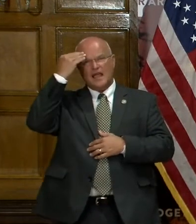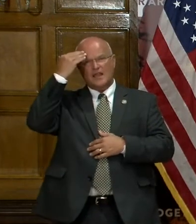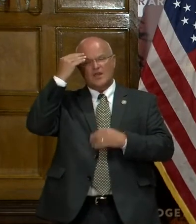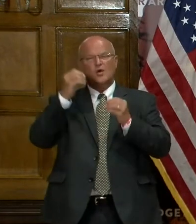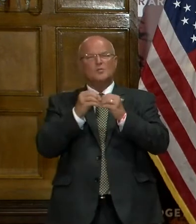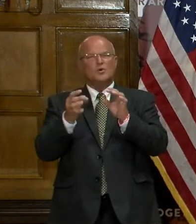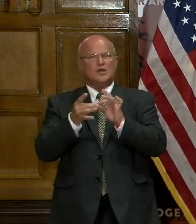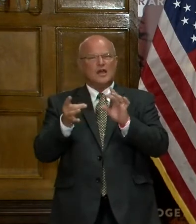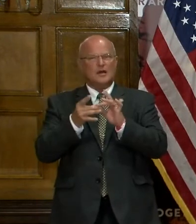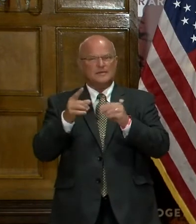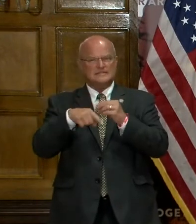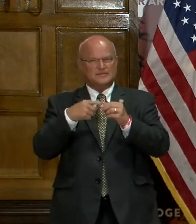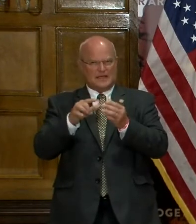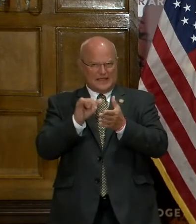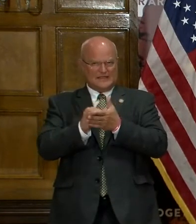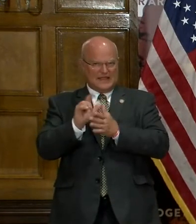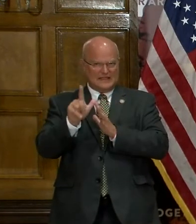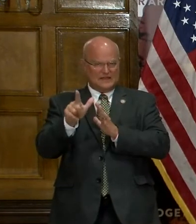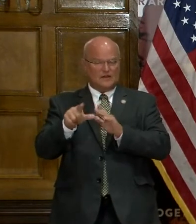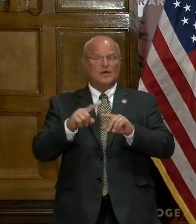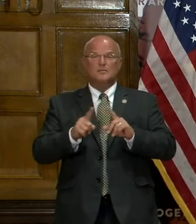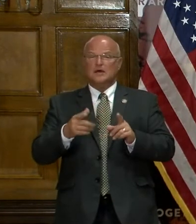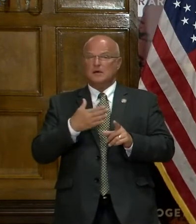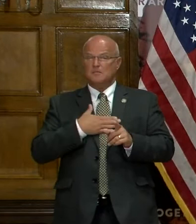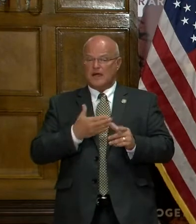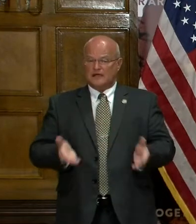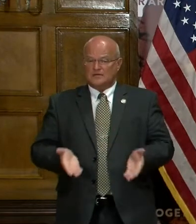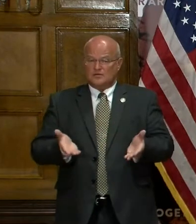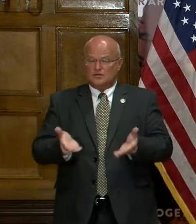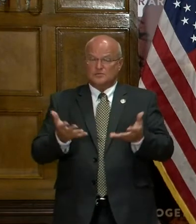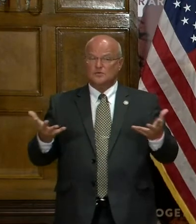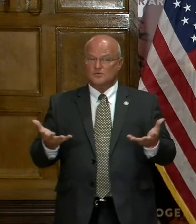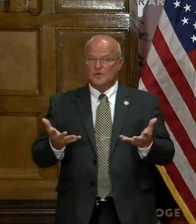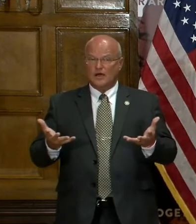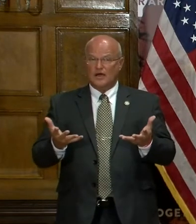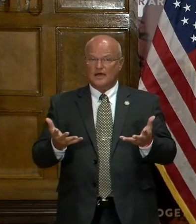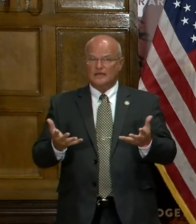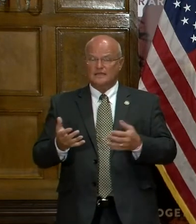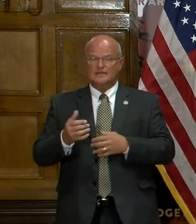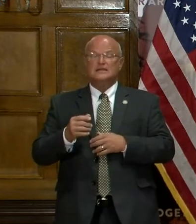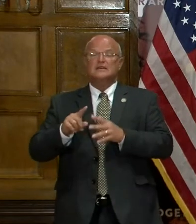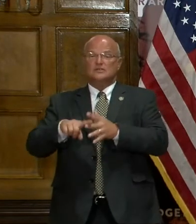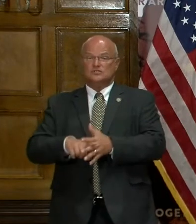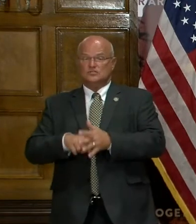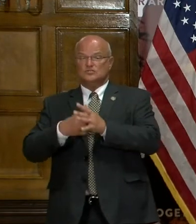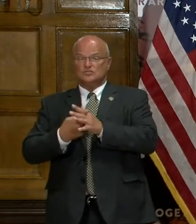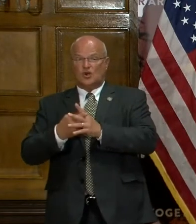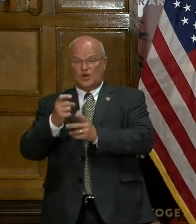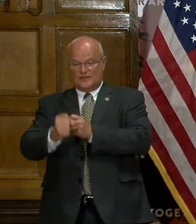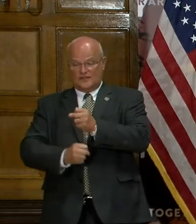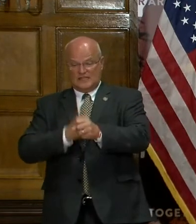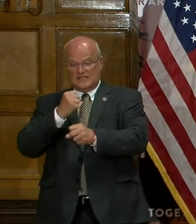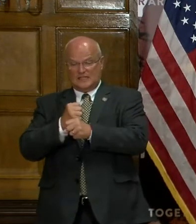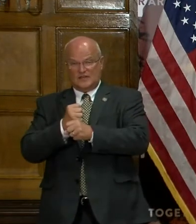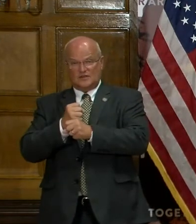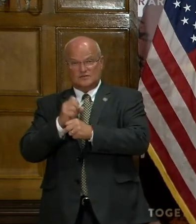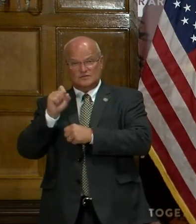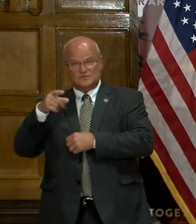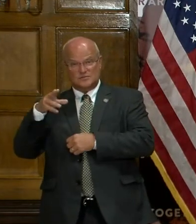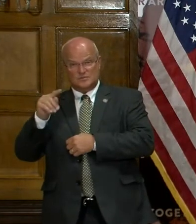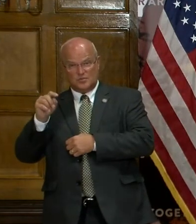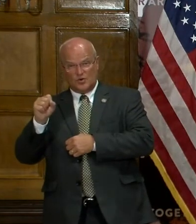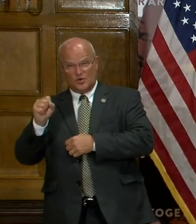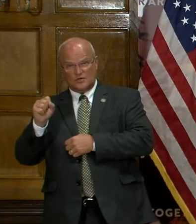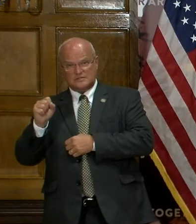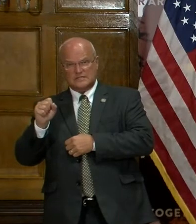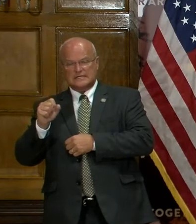more comments in reference to these, but my admonition is let's not only start the season this year, but let's work